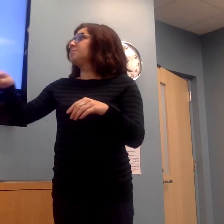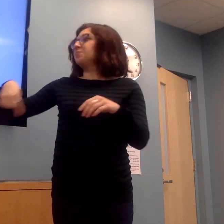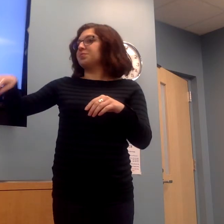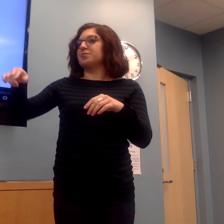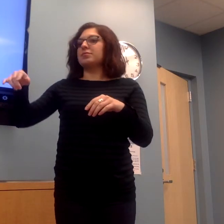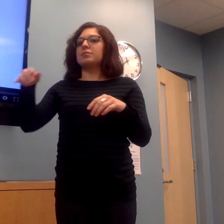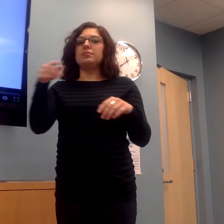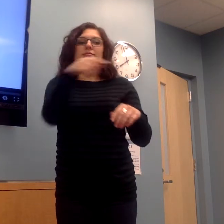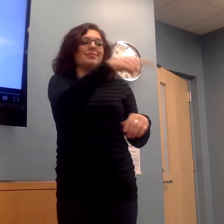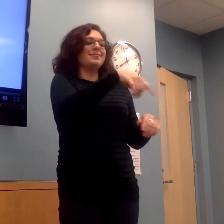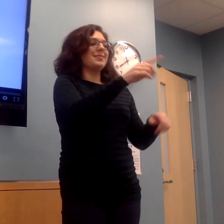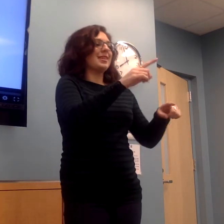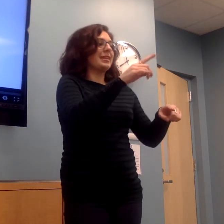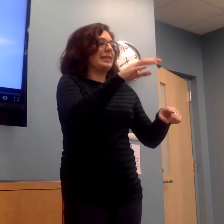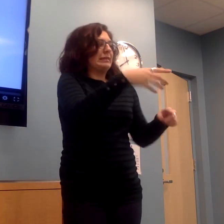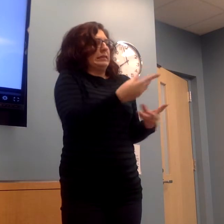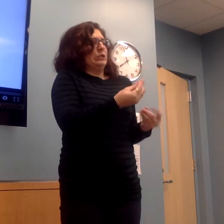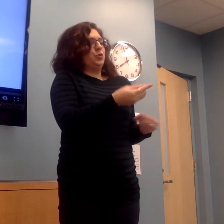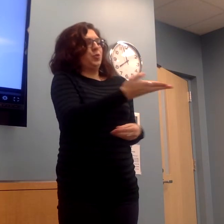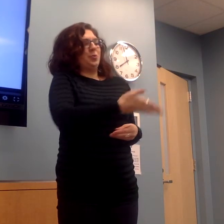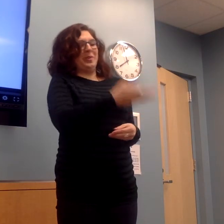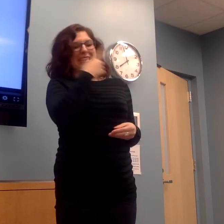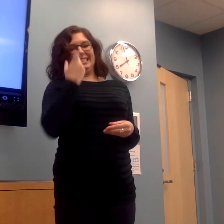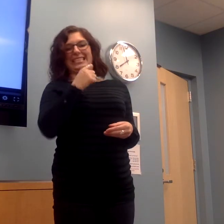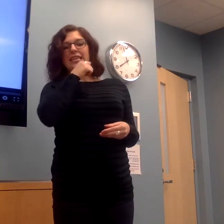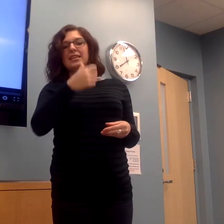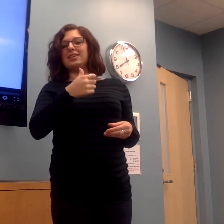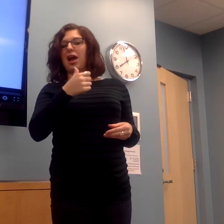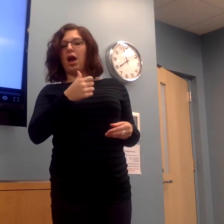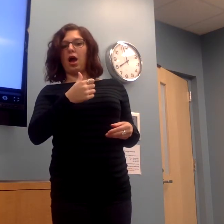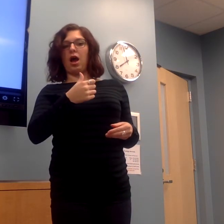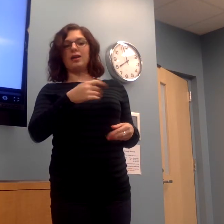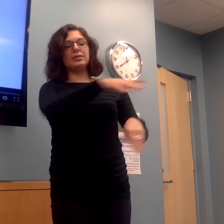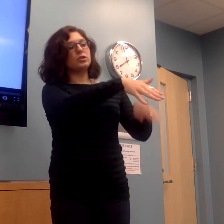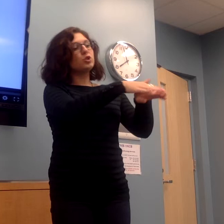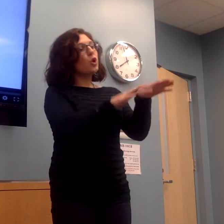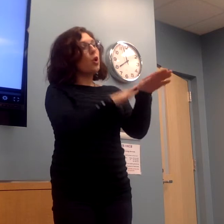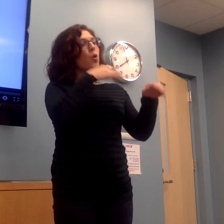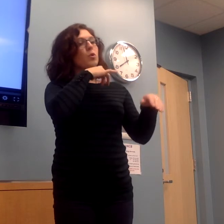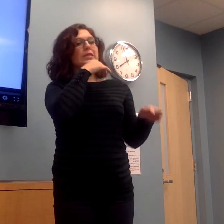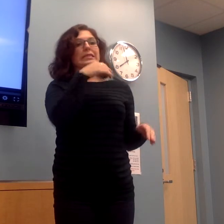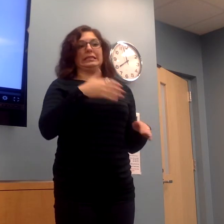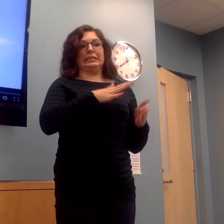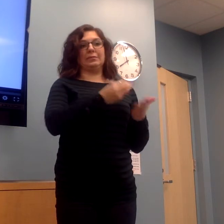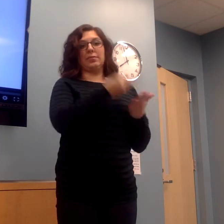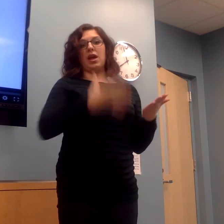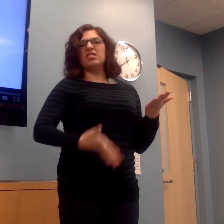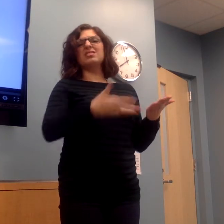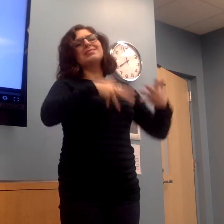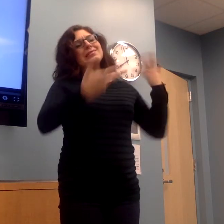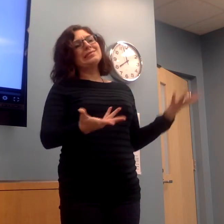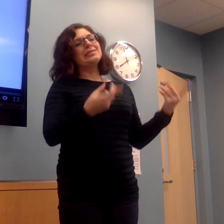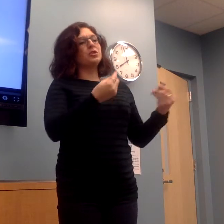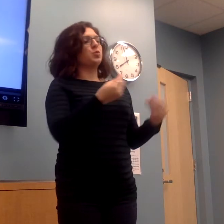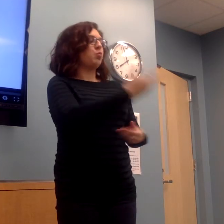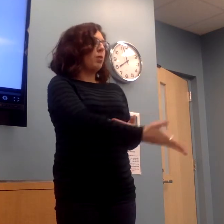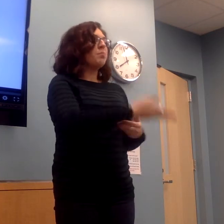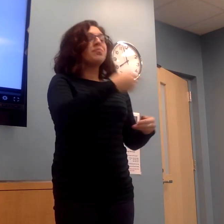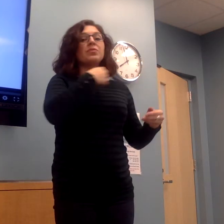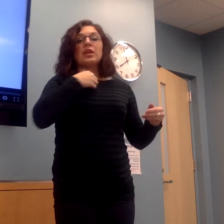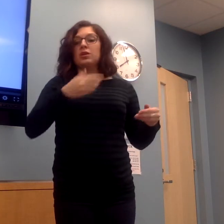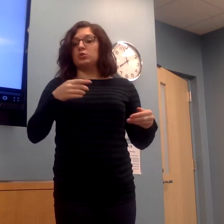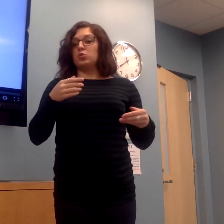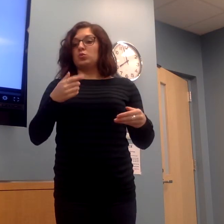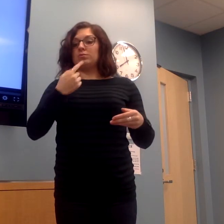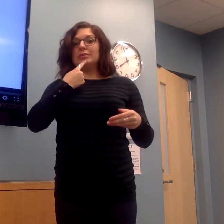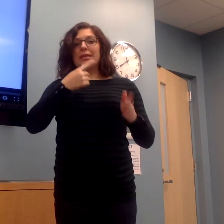in his own little corner of the island and produces both as well. Let's say that the two producers each split their resources, time,